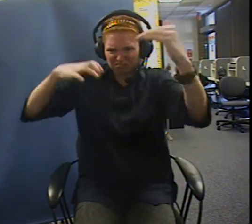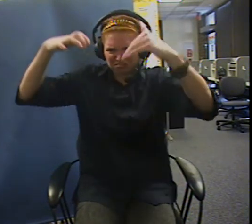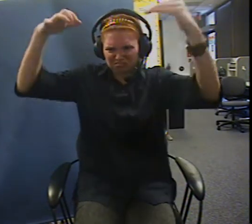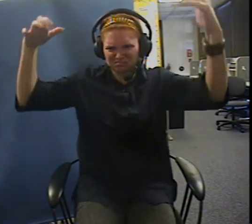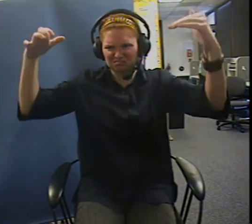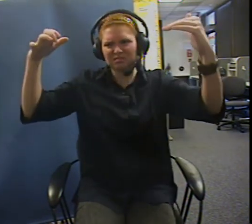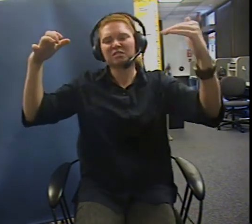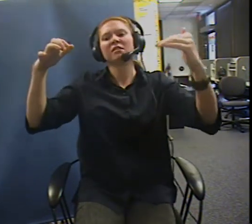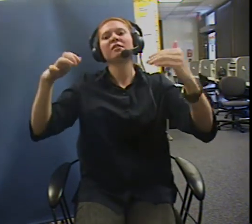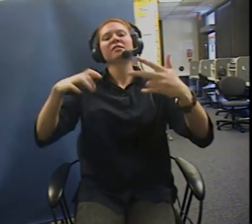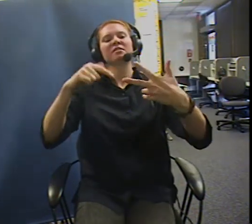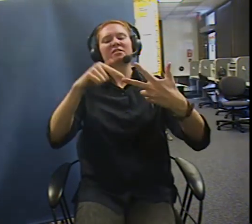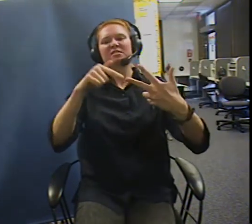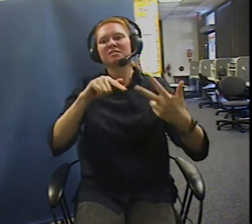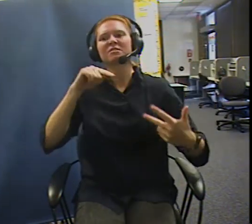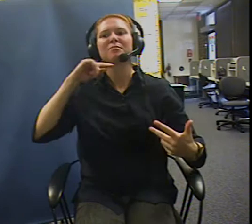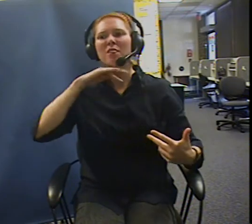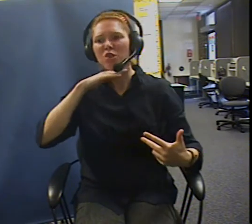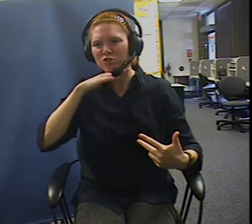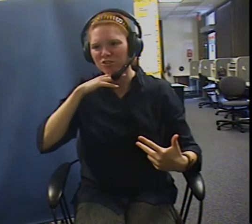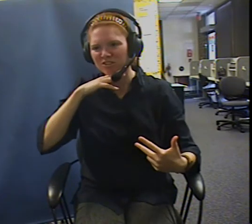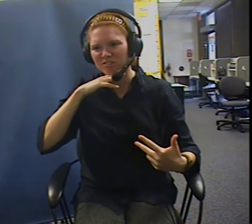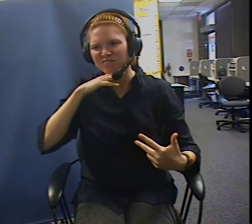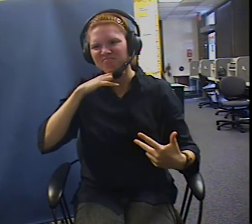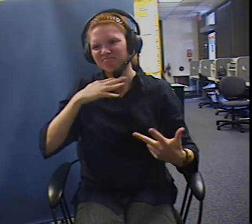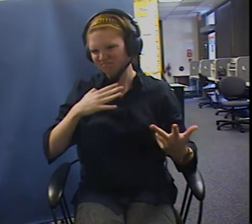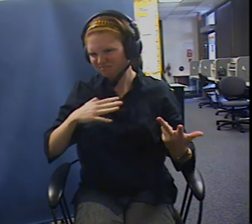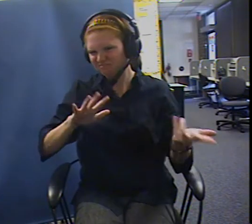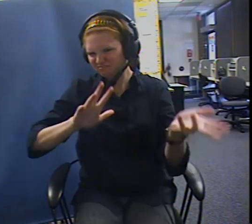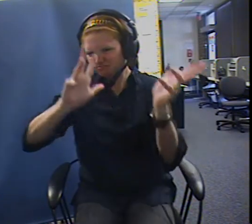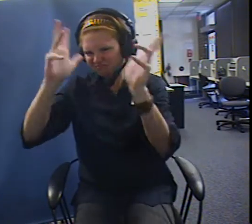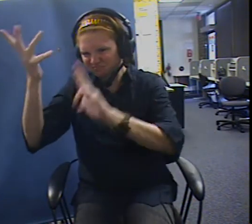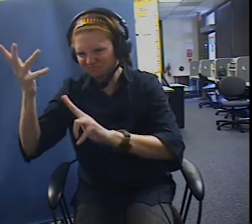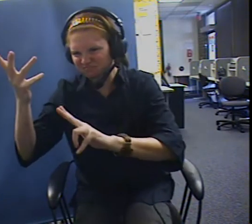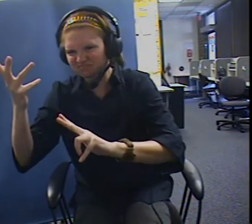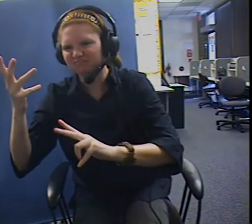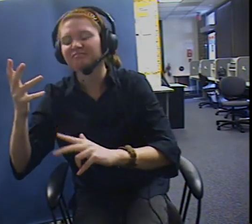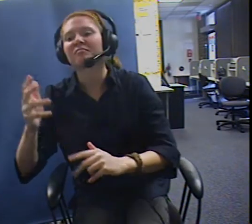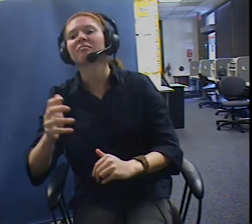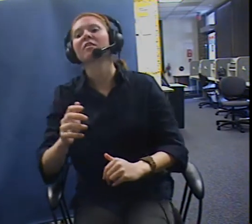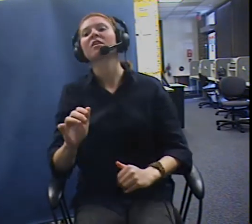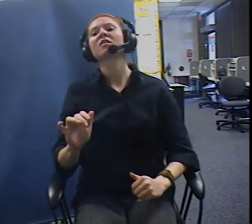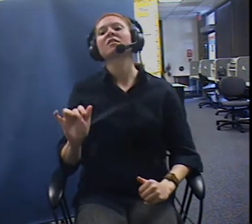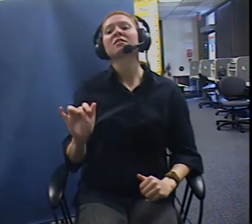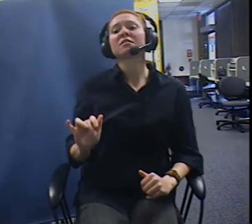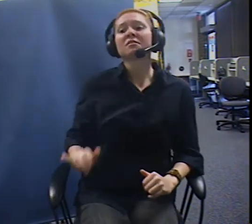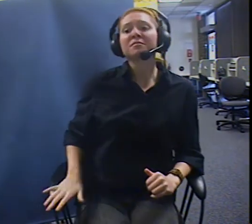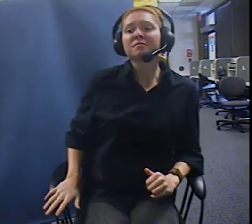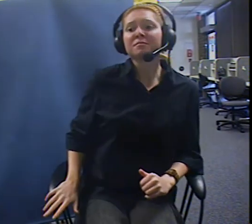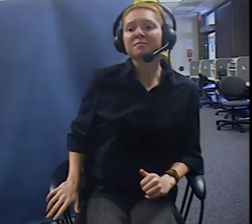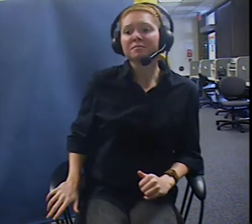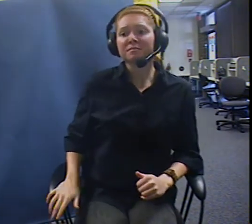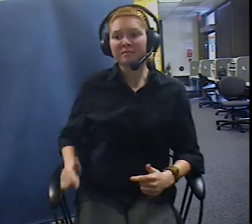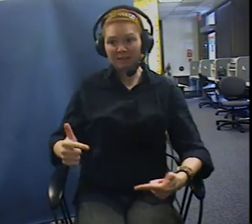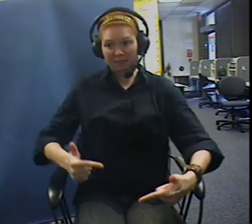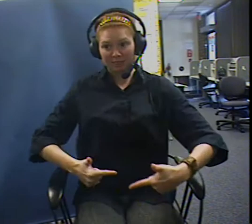often located next to residential neighborhoods. This further contributed to the push of